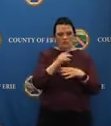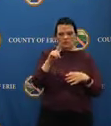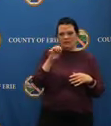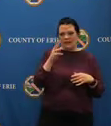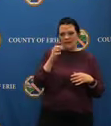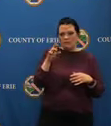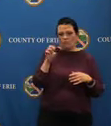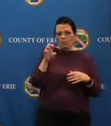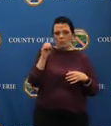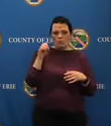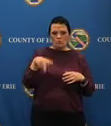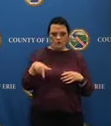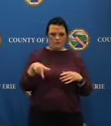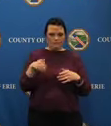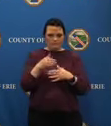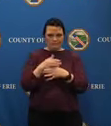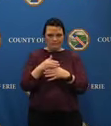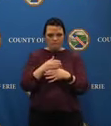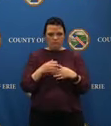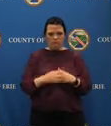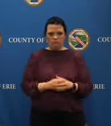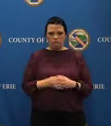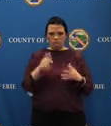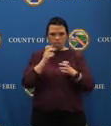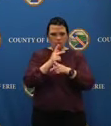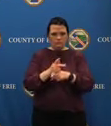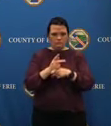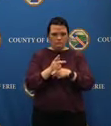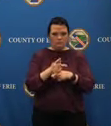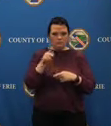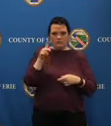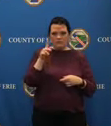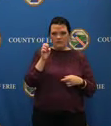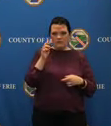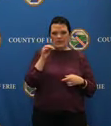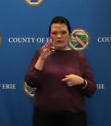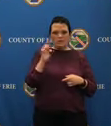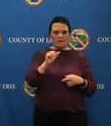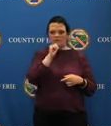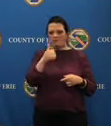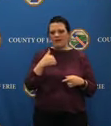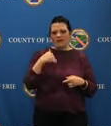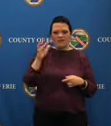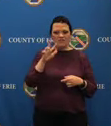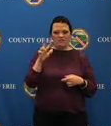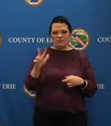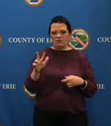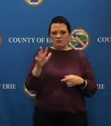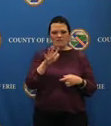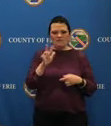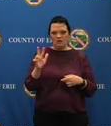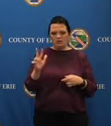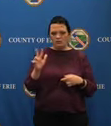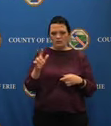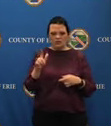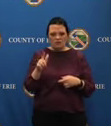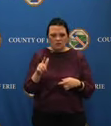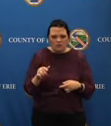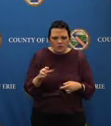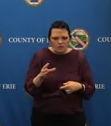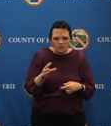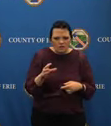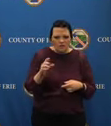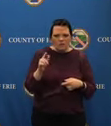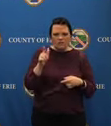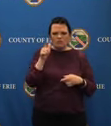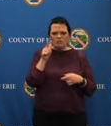Kenmore and Orchard Park, so I want to be careful. Kenmore does not actually have 53, and Orchard Park does not have whatever it says 29. Those